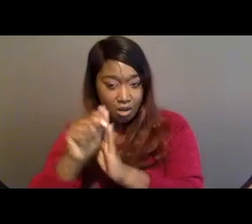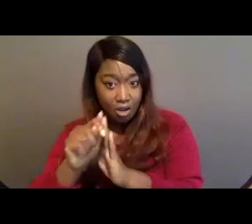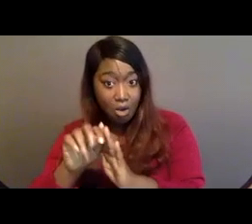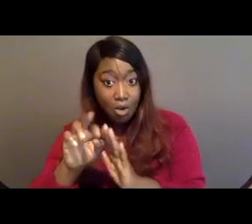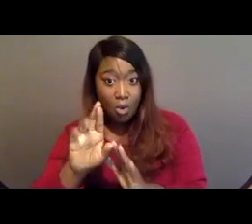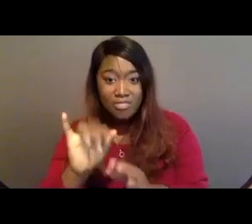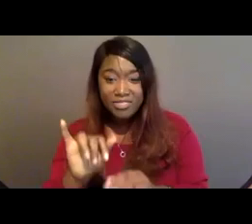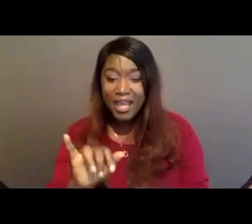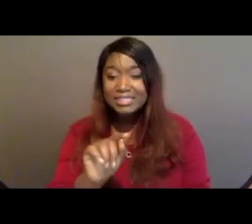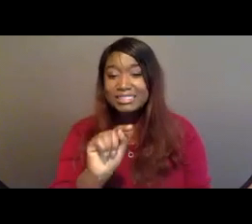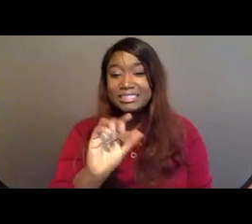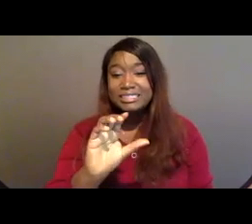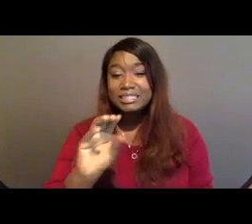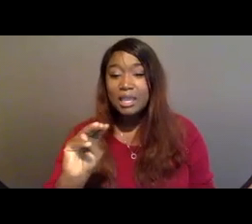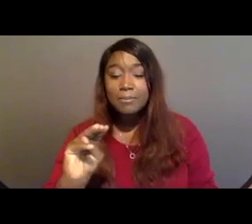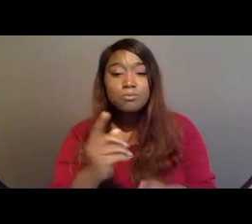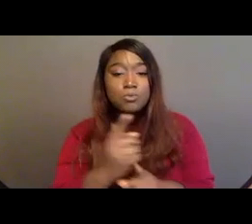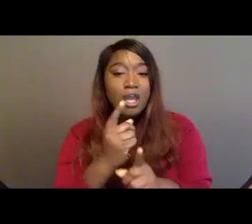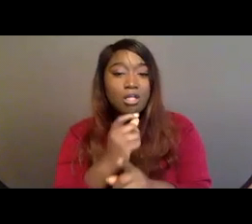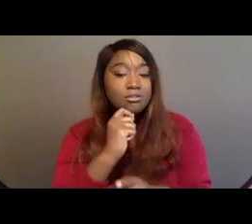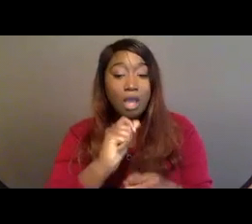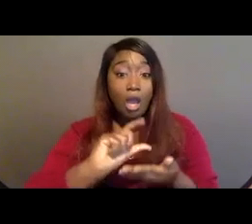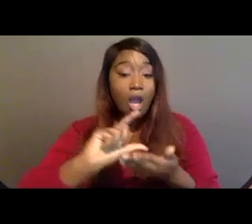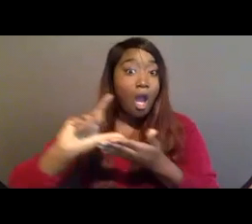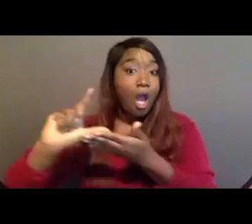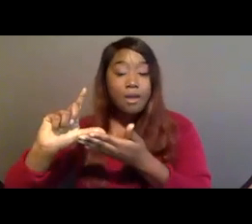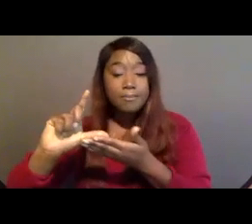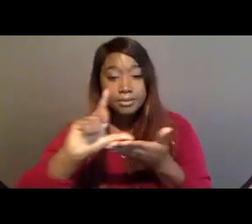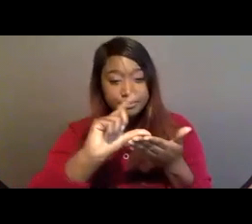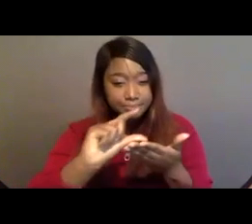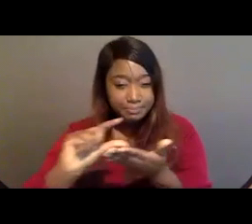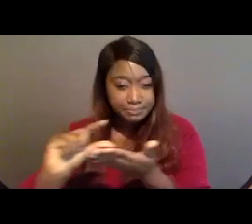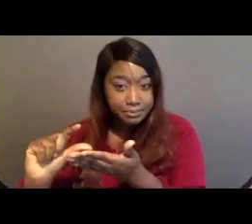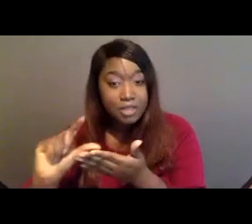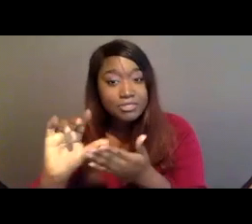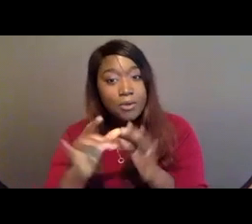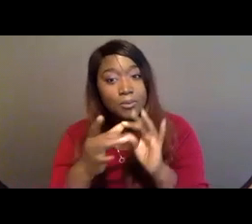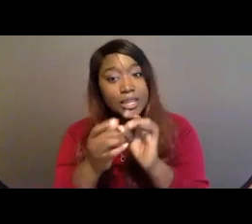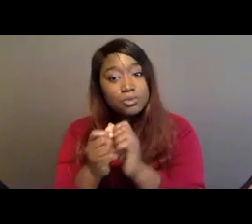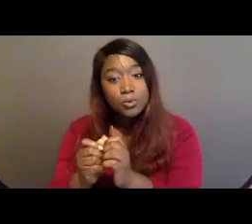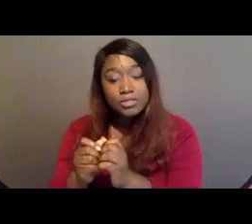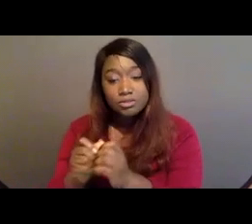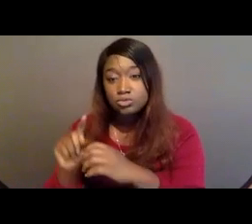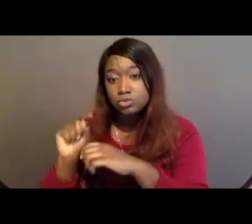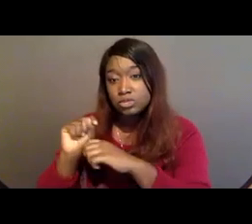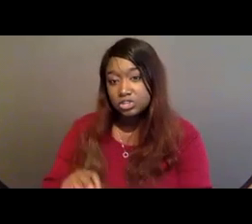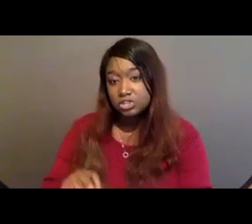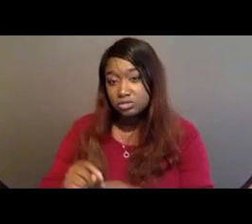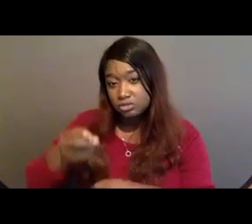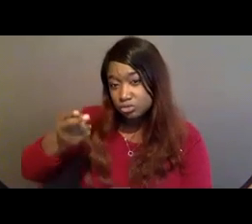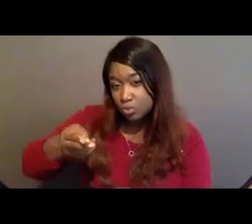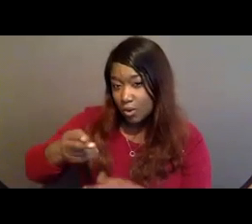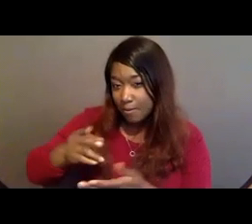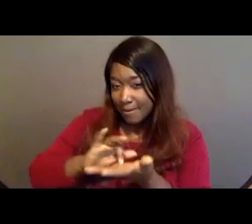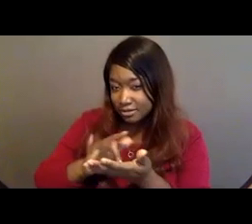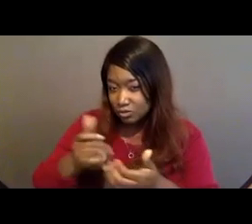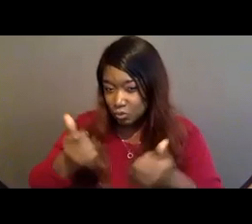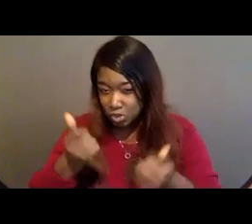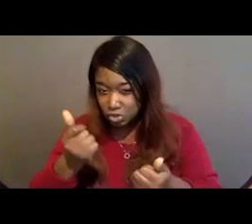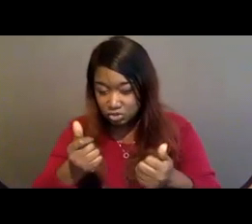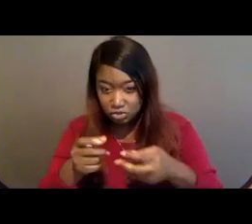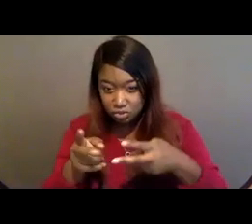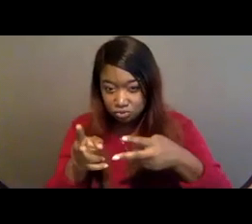Chinese medicine that just simply refers to the tradition of historic medicine? So I walk